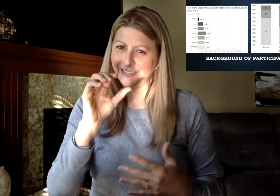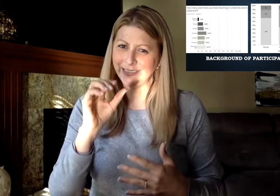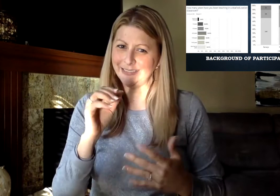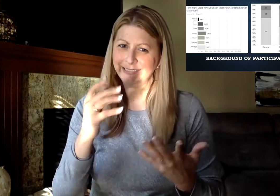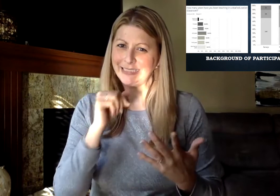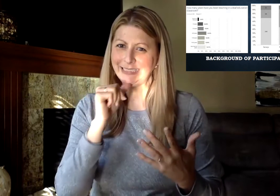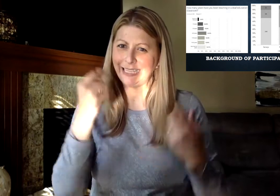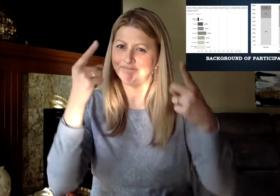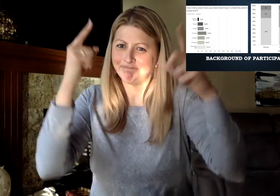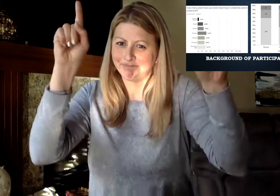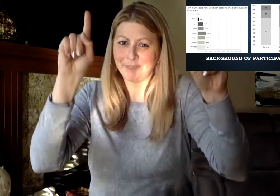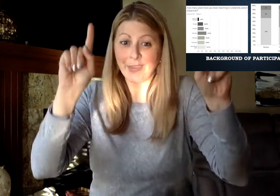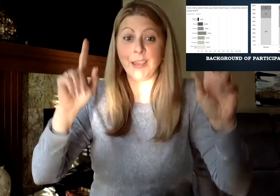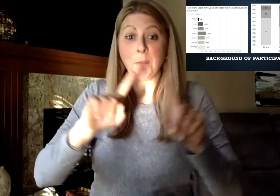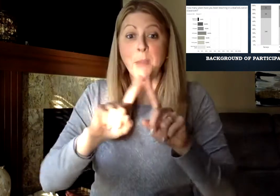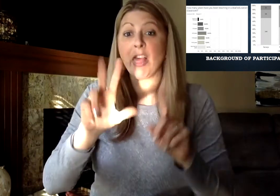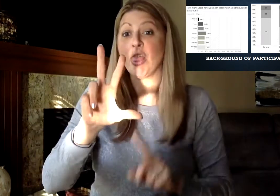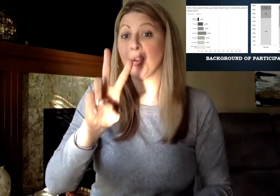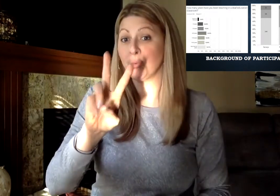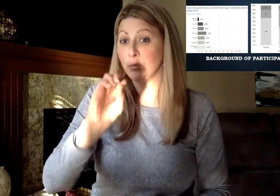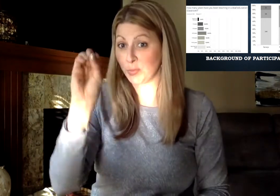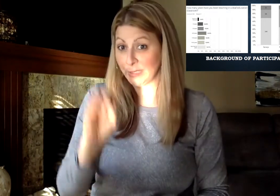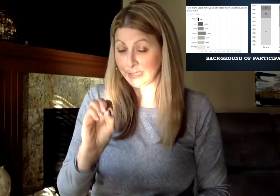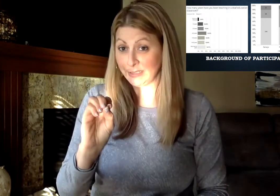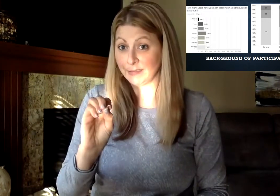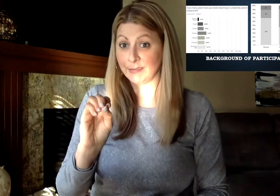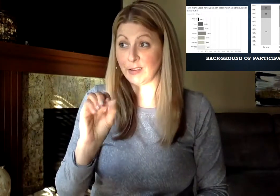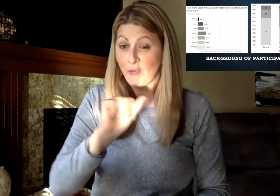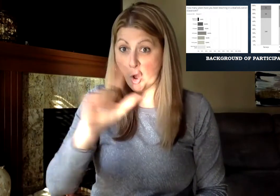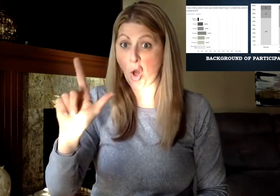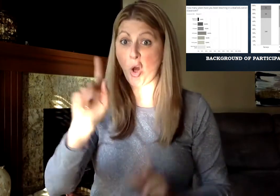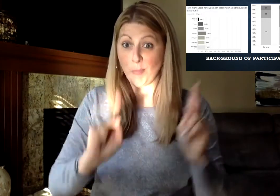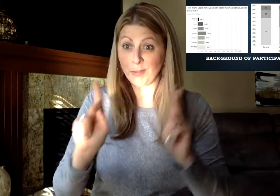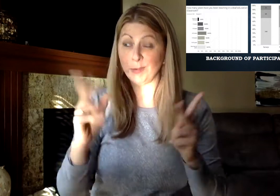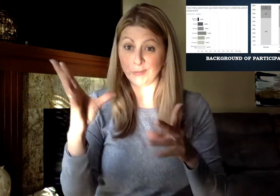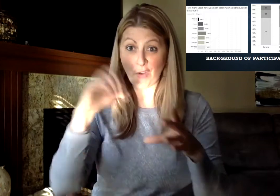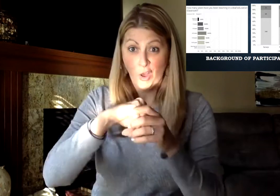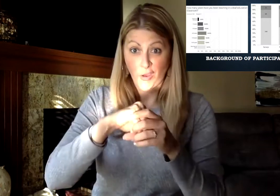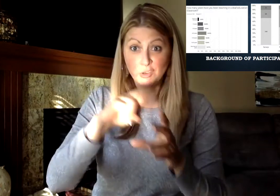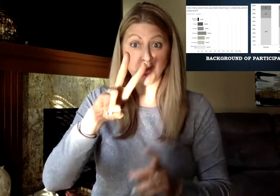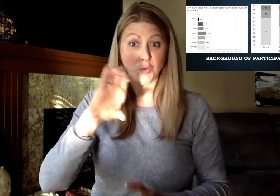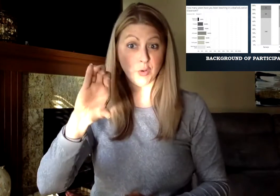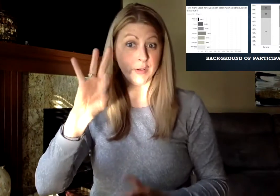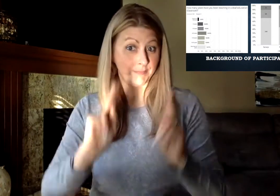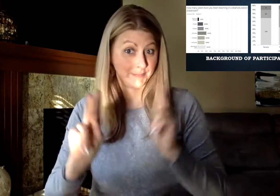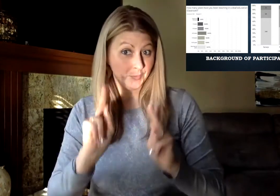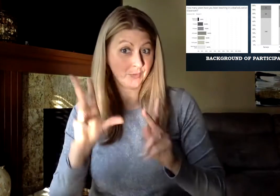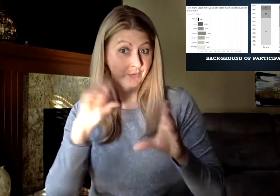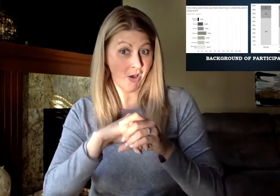I was not successful, but 32% of all of the people that were involved, the